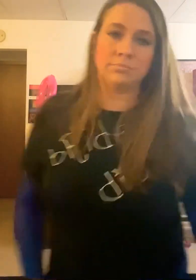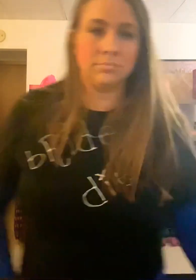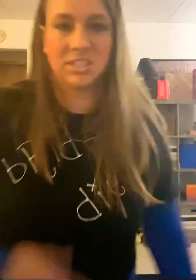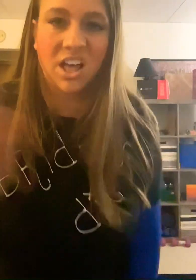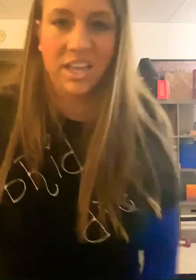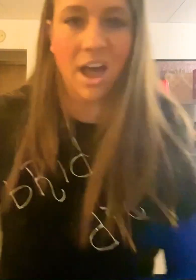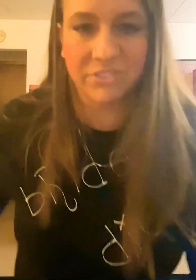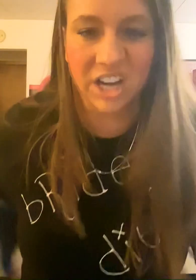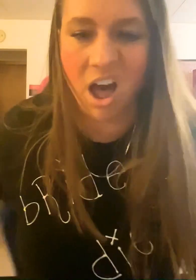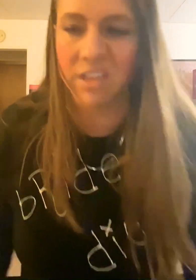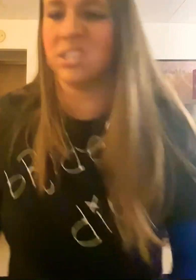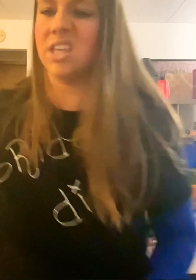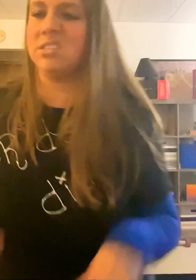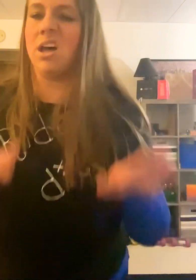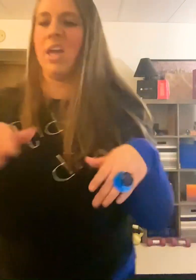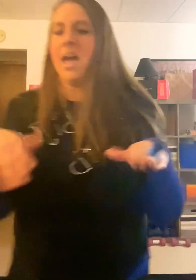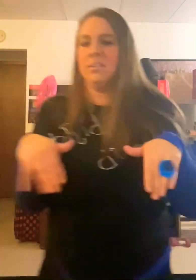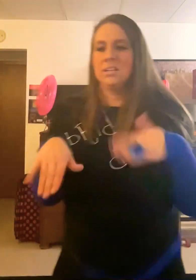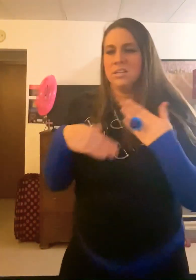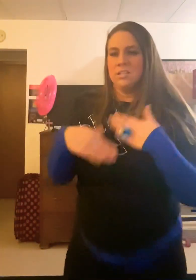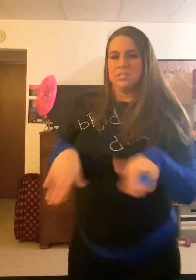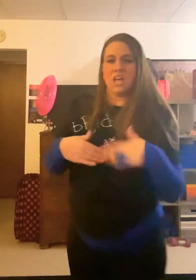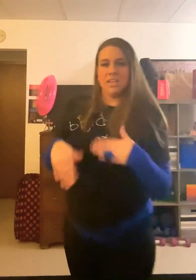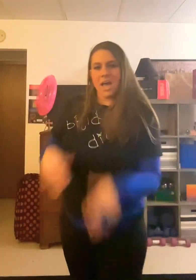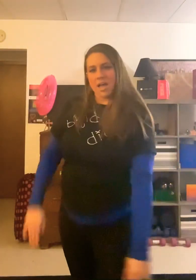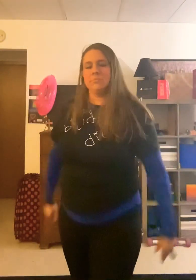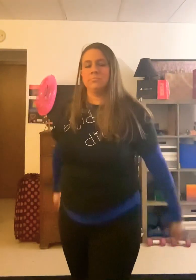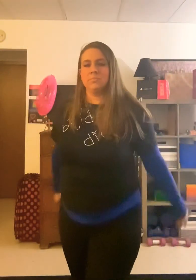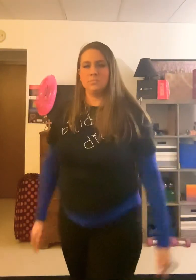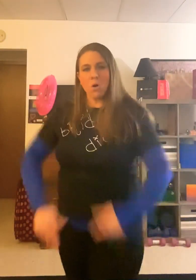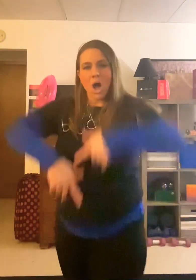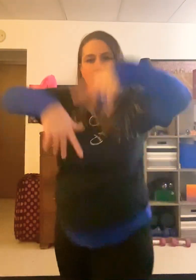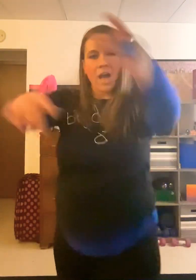That's all I got for y'all. That's all I got. That's all I got. It's Mohawks.